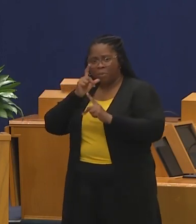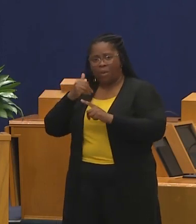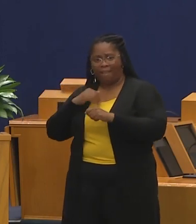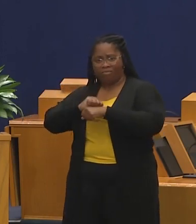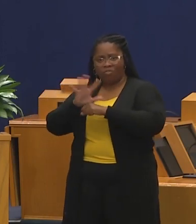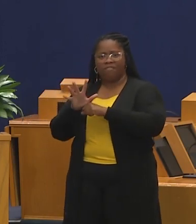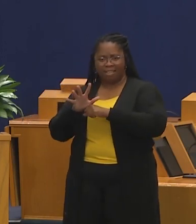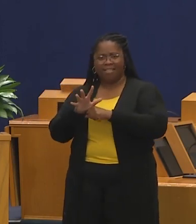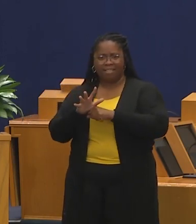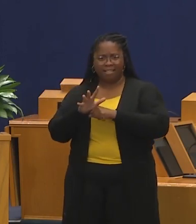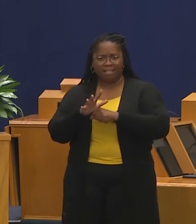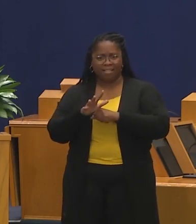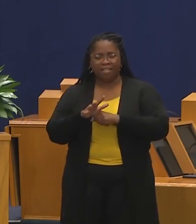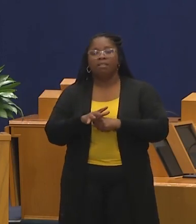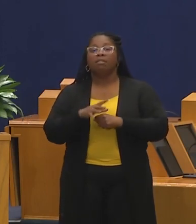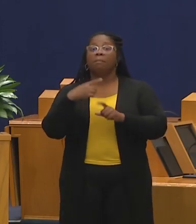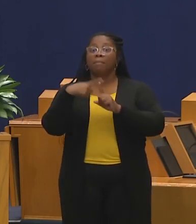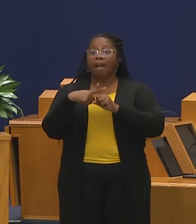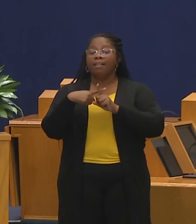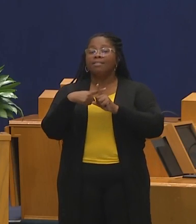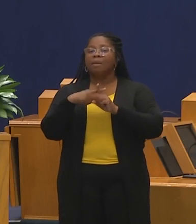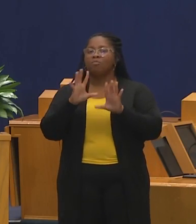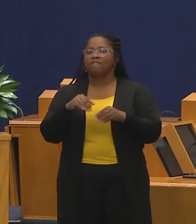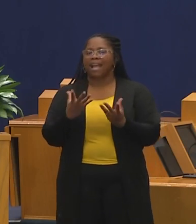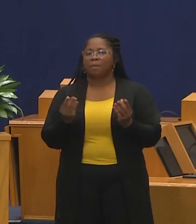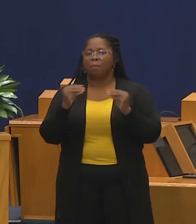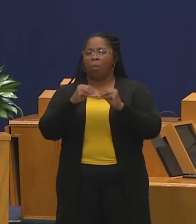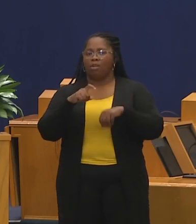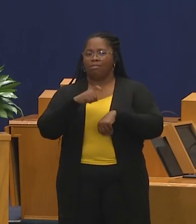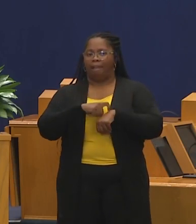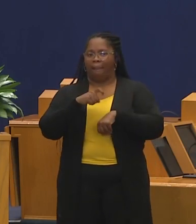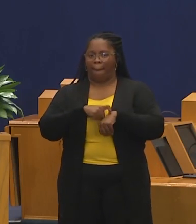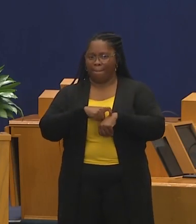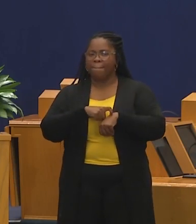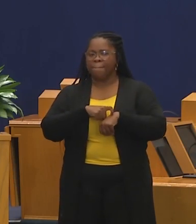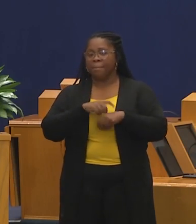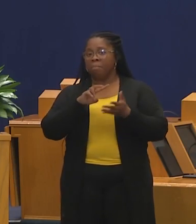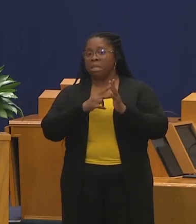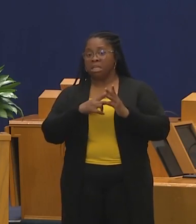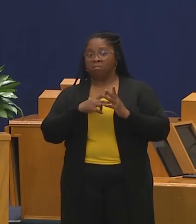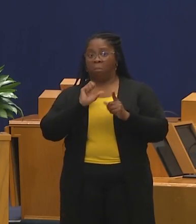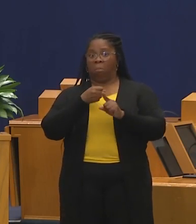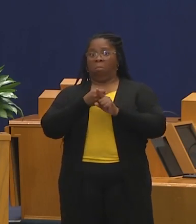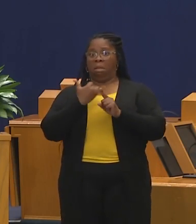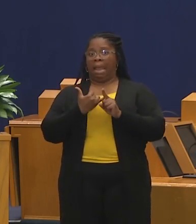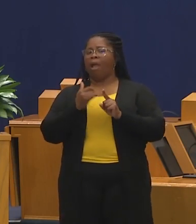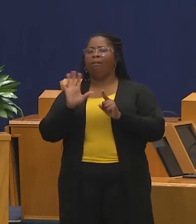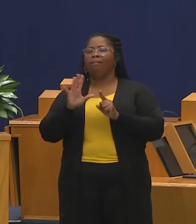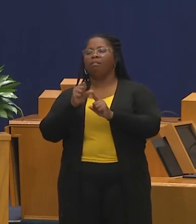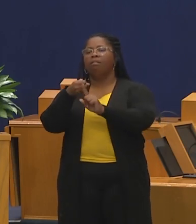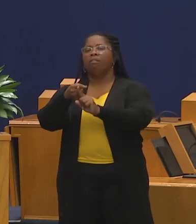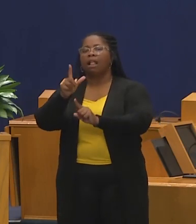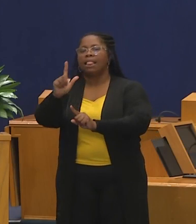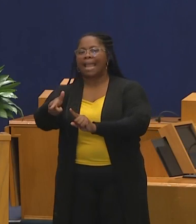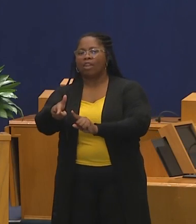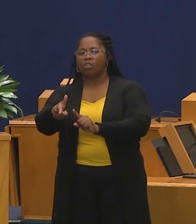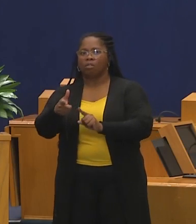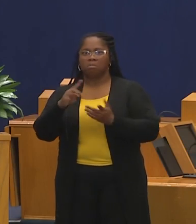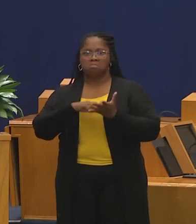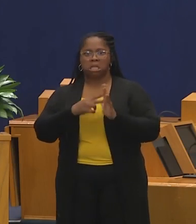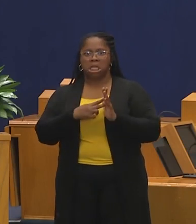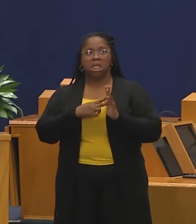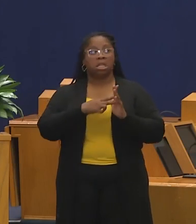COVID-19. It also buys time and extent by pushing things out in the future for the development by the scientific and the clinical